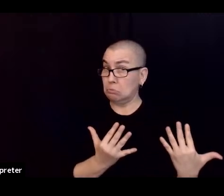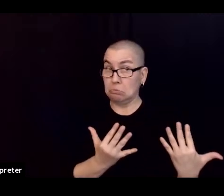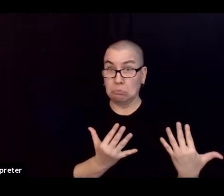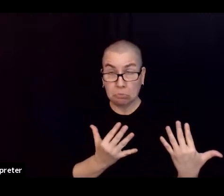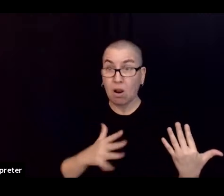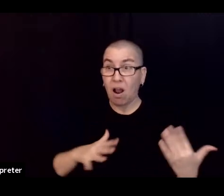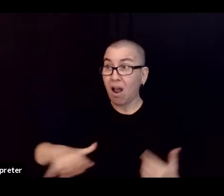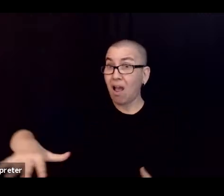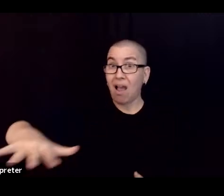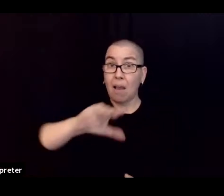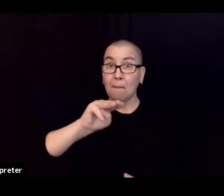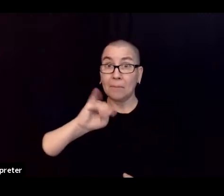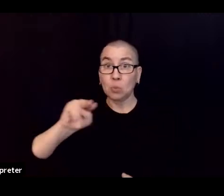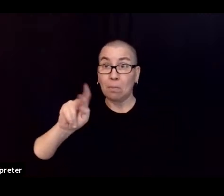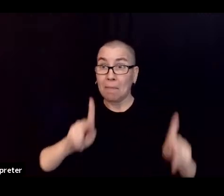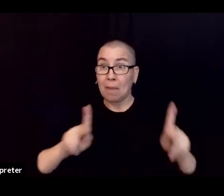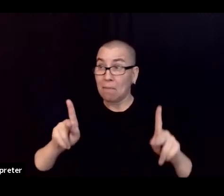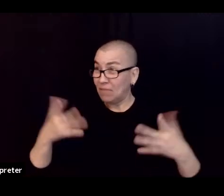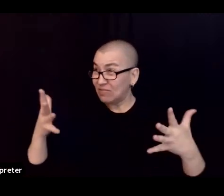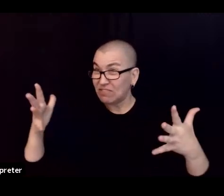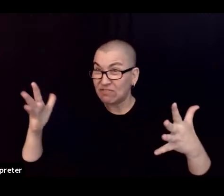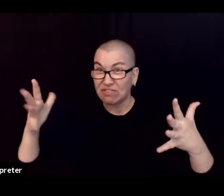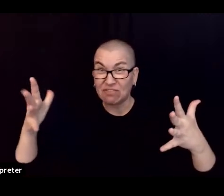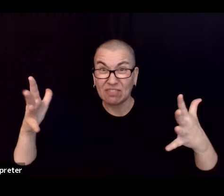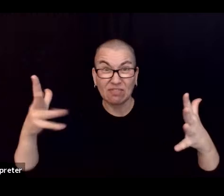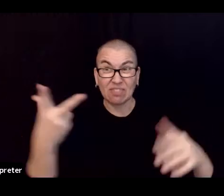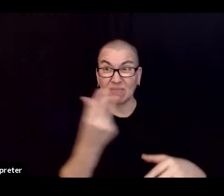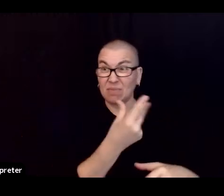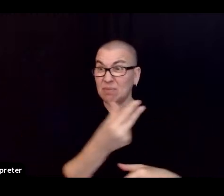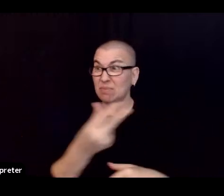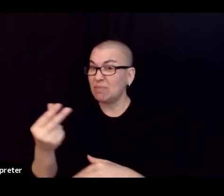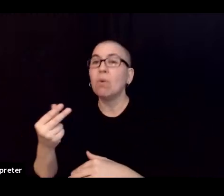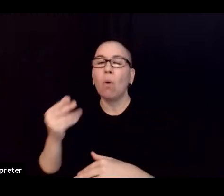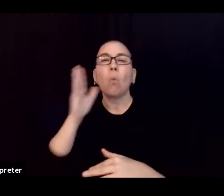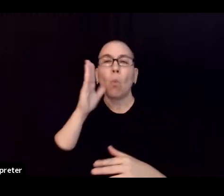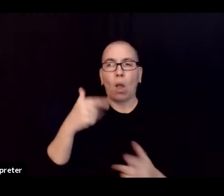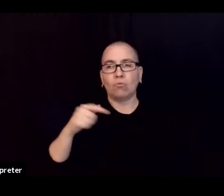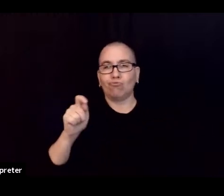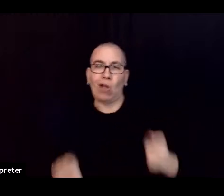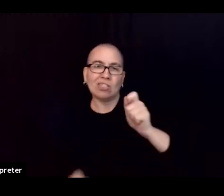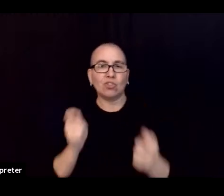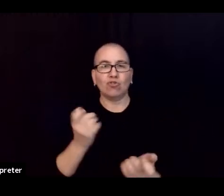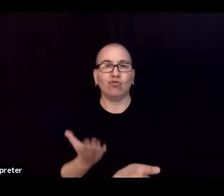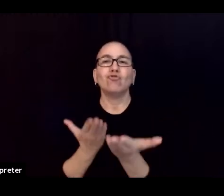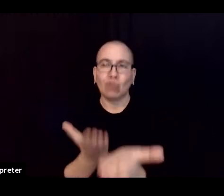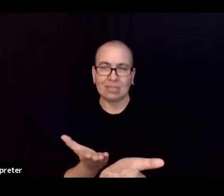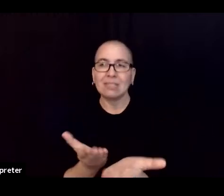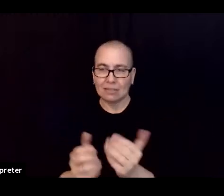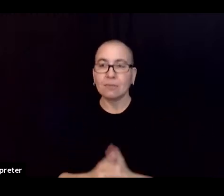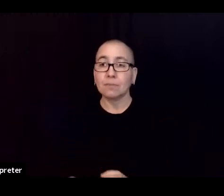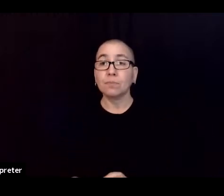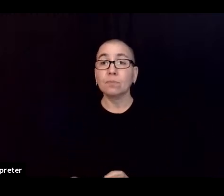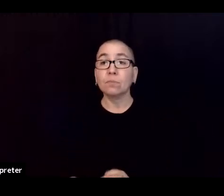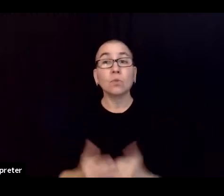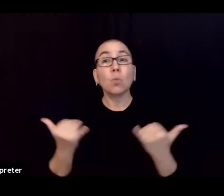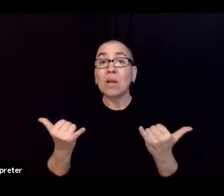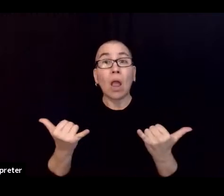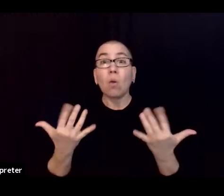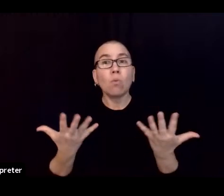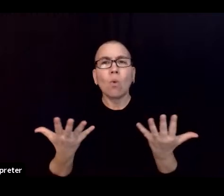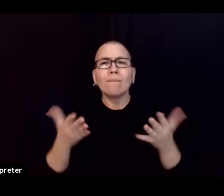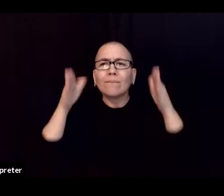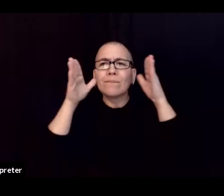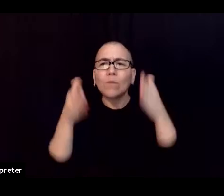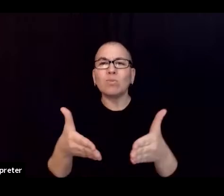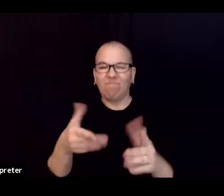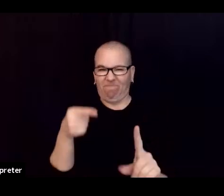I also wanted to give you an update on what's happening in Carver County. On Friday evening, we shared